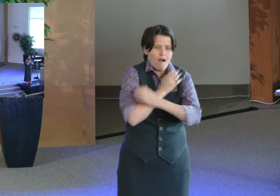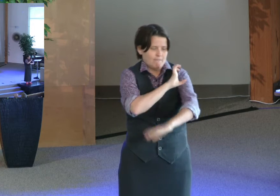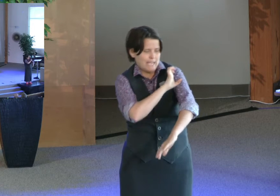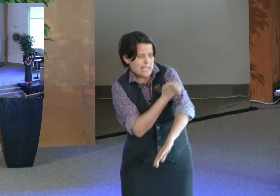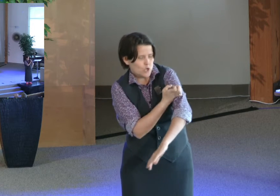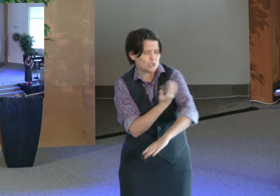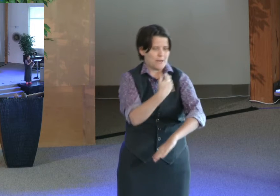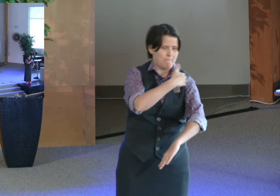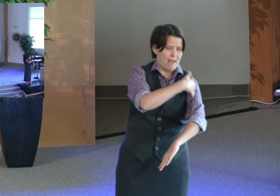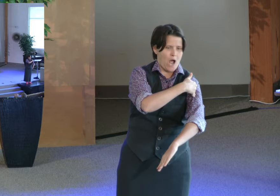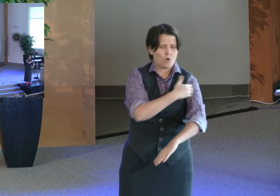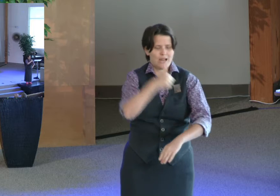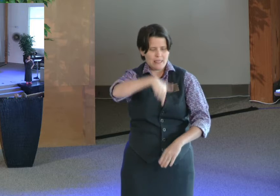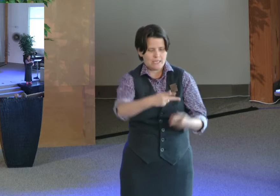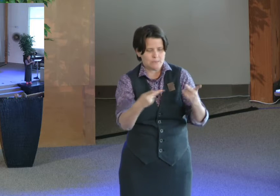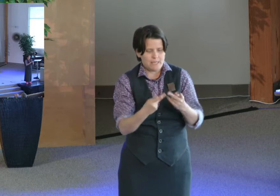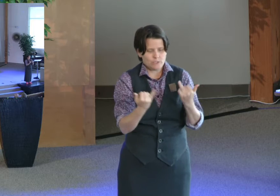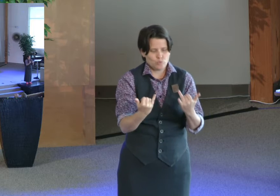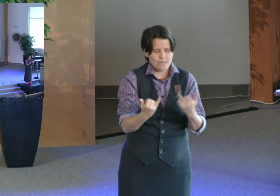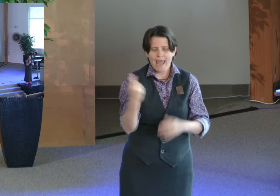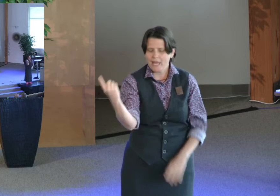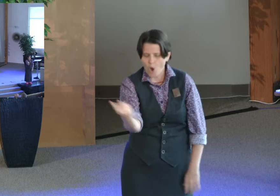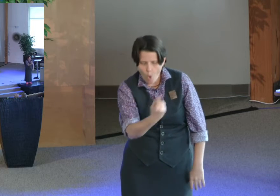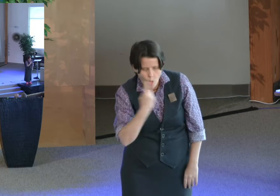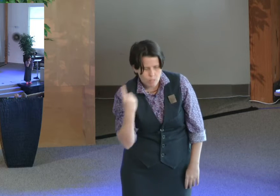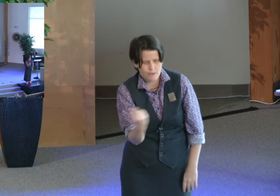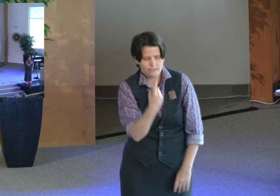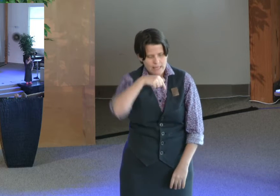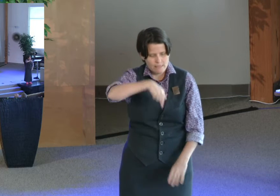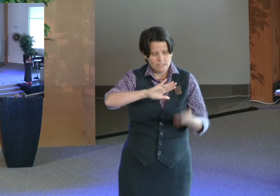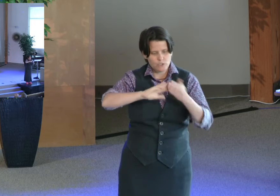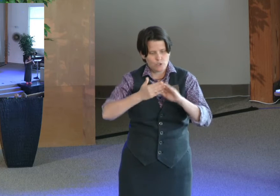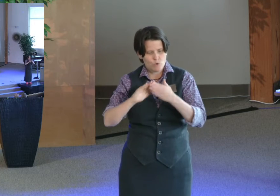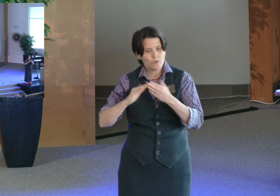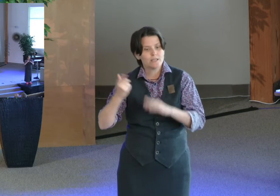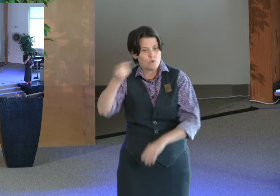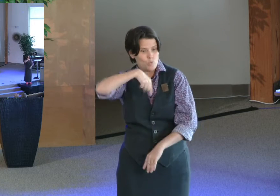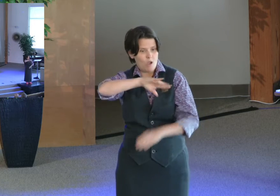this community, we are one. We are love. And we're also